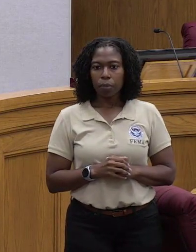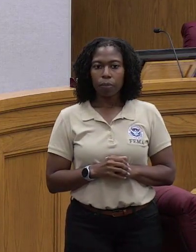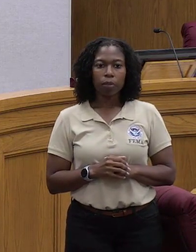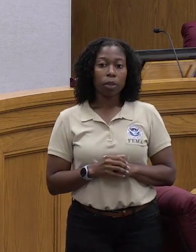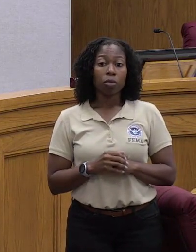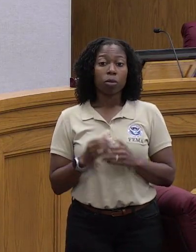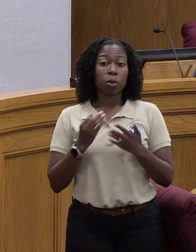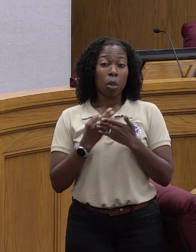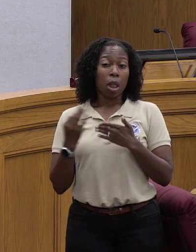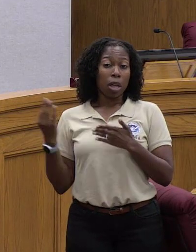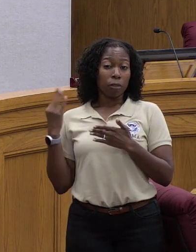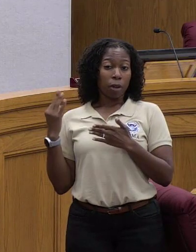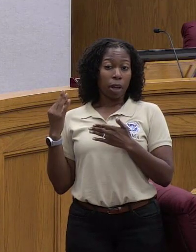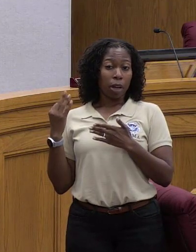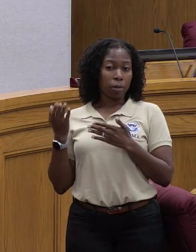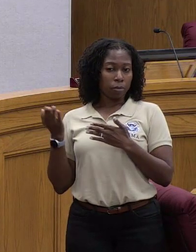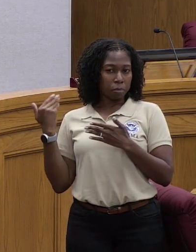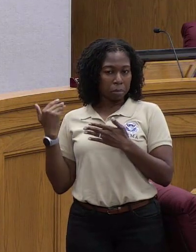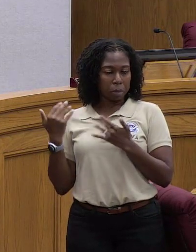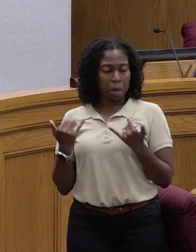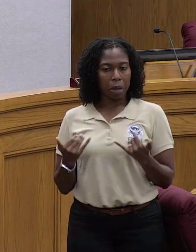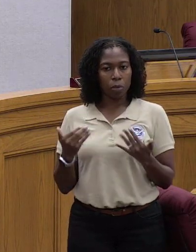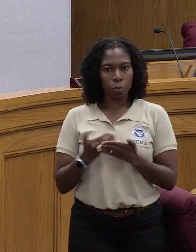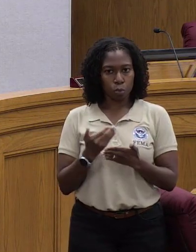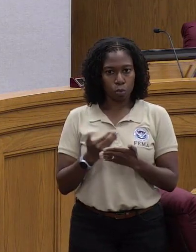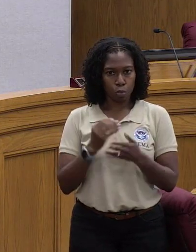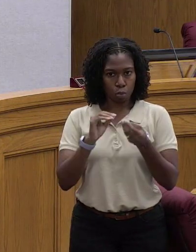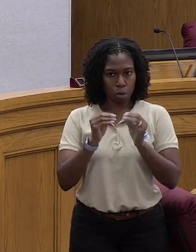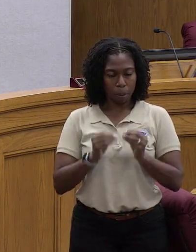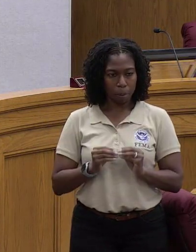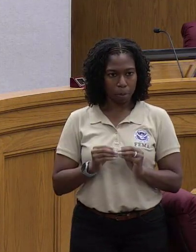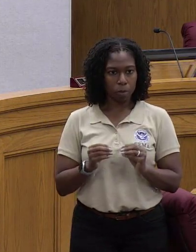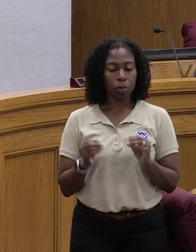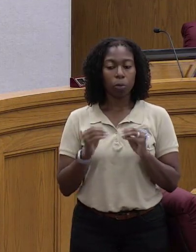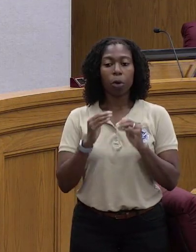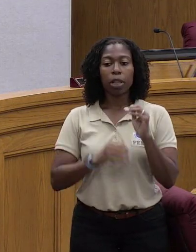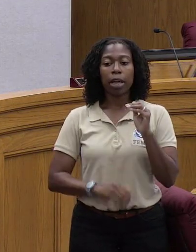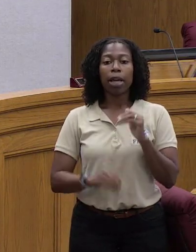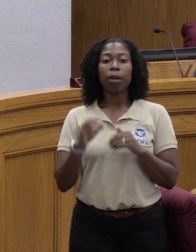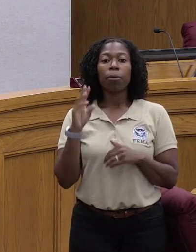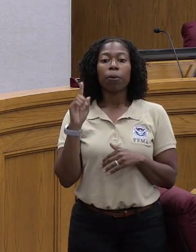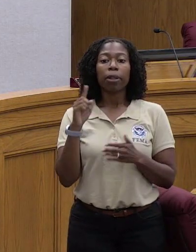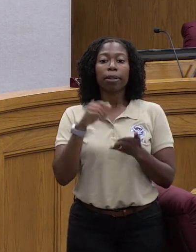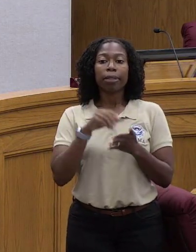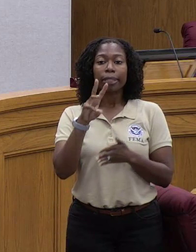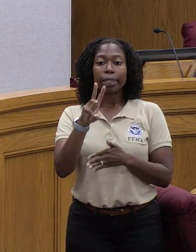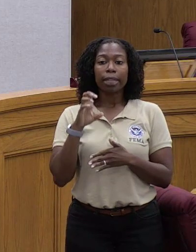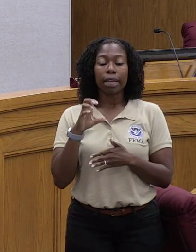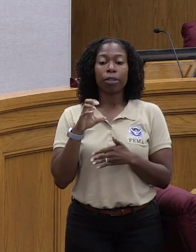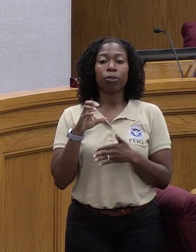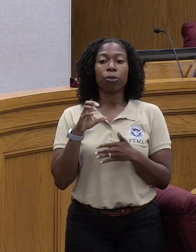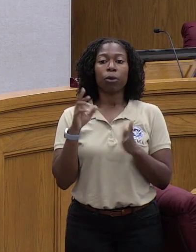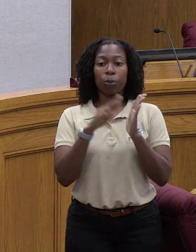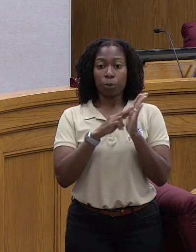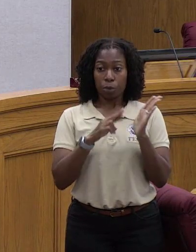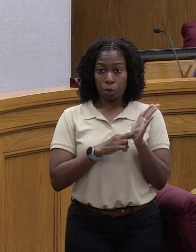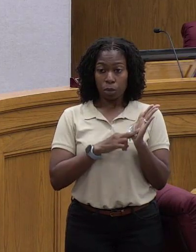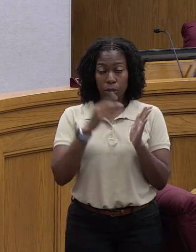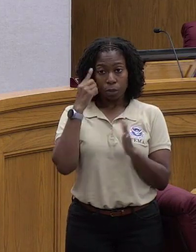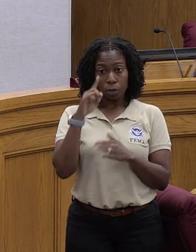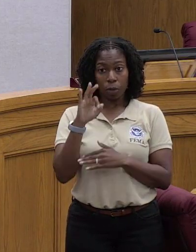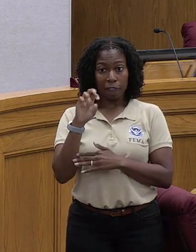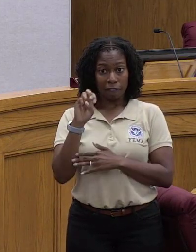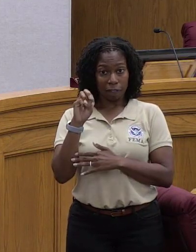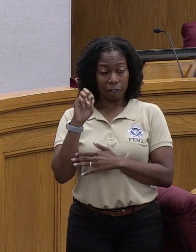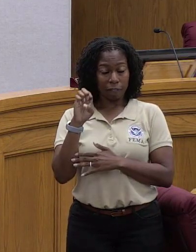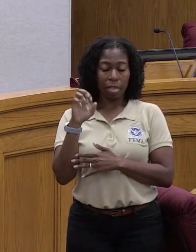last Friday. There were over 1,600 new households that registered for FEMA